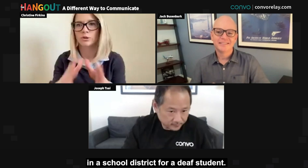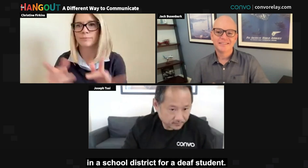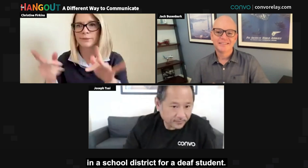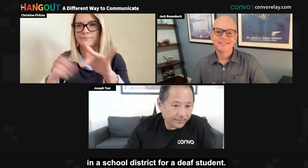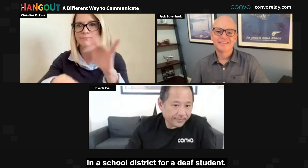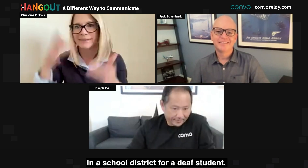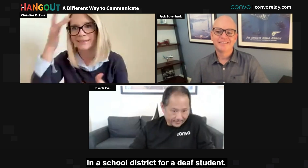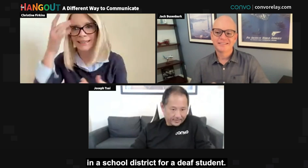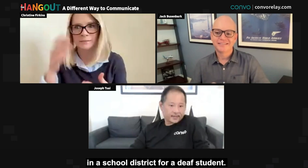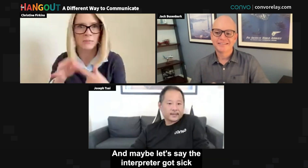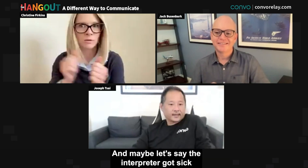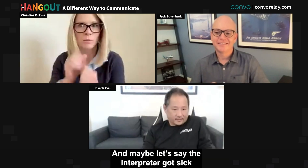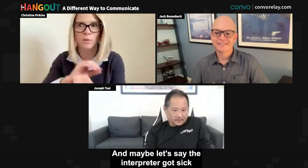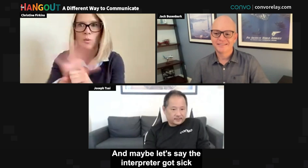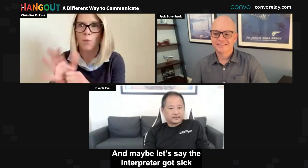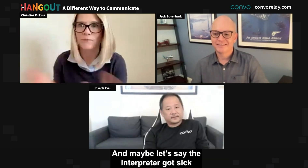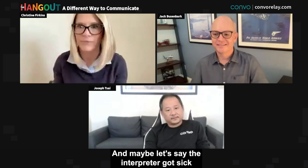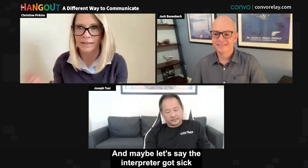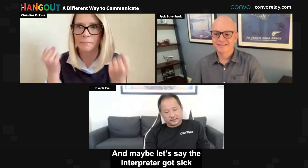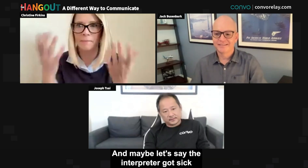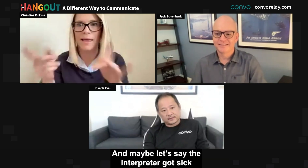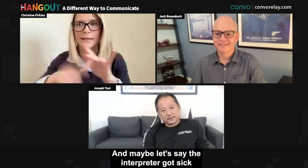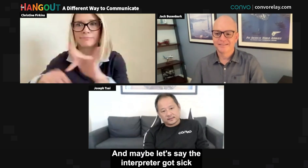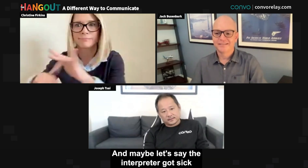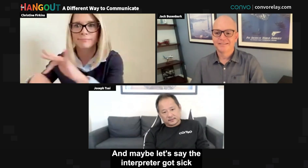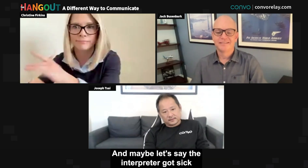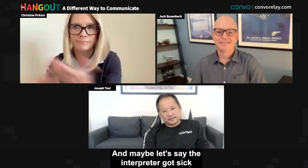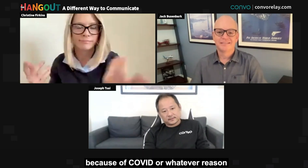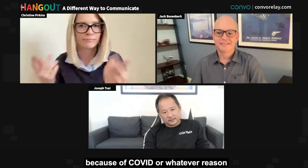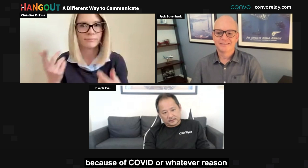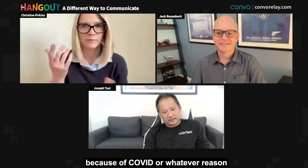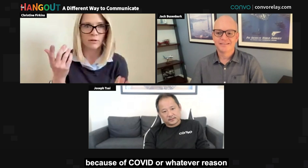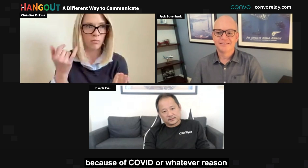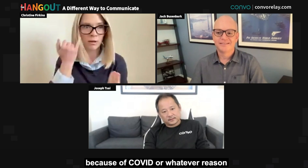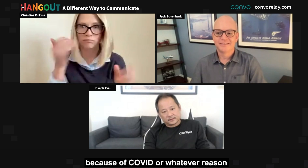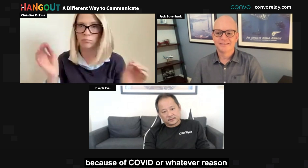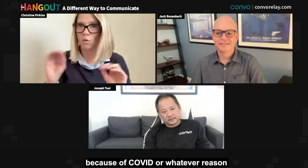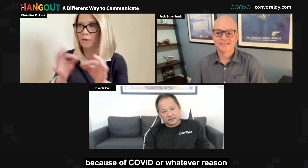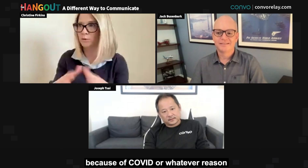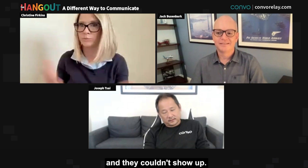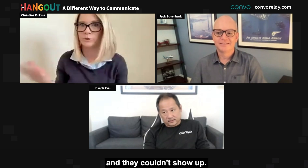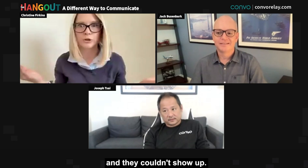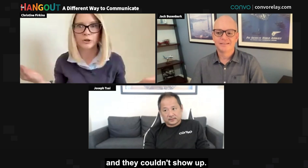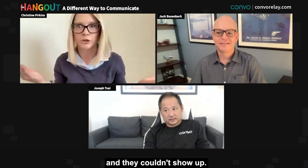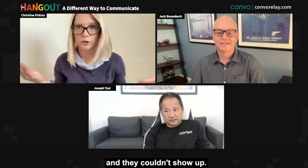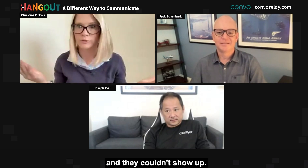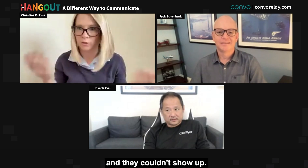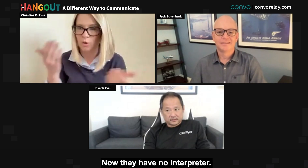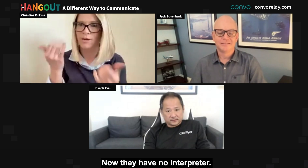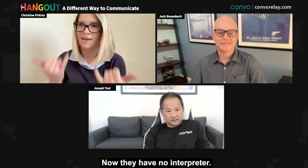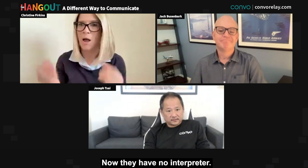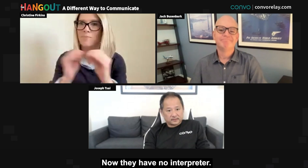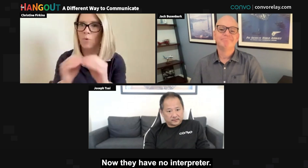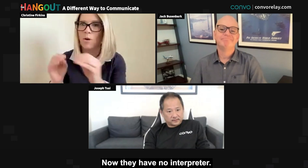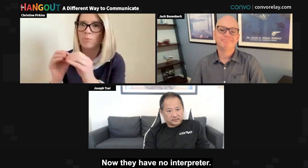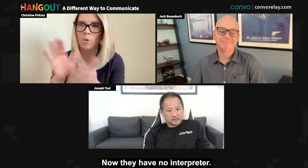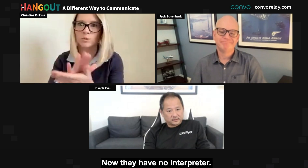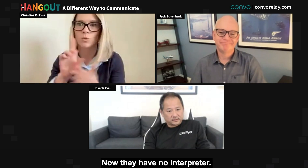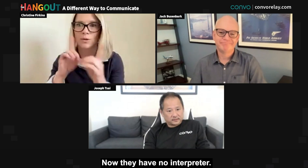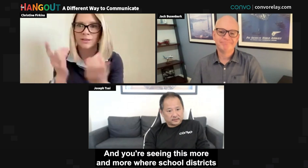for a deaf student, and maybe, let's say, the interpreter got sick because of COVID or whatever reason, and they couldn't show up. Now they have no interpreter. And